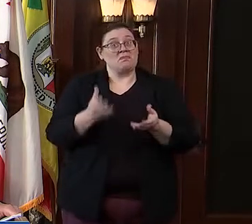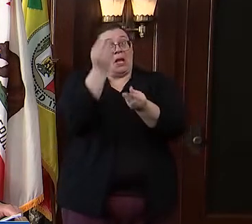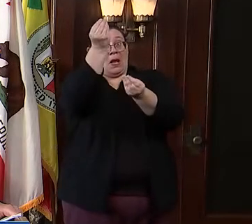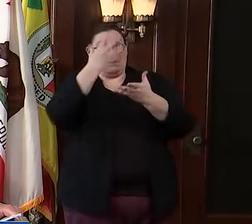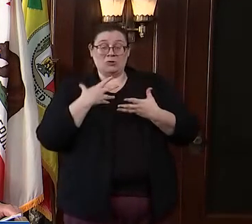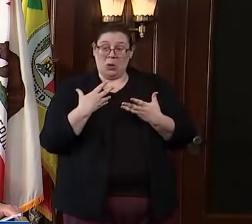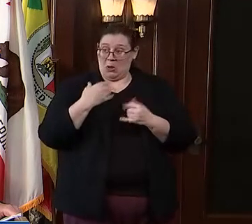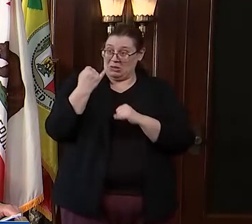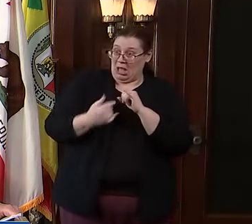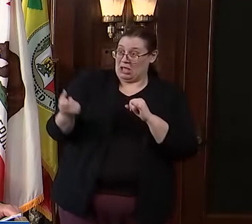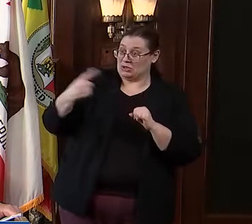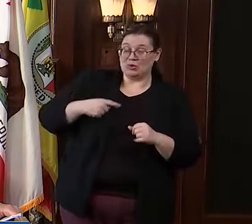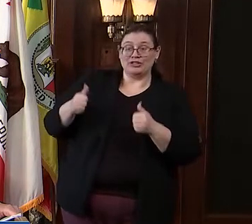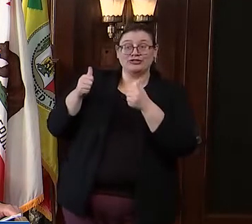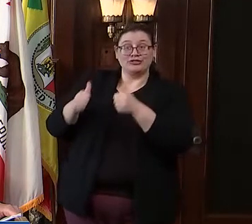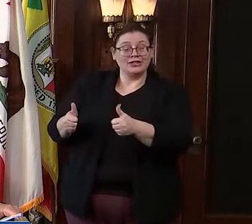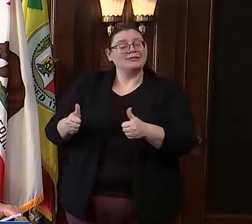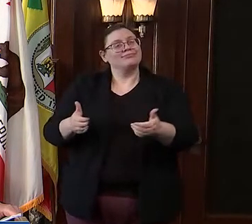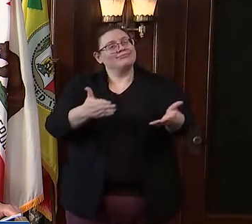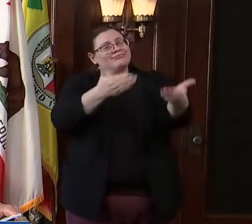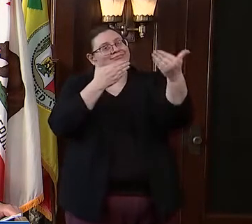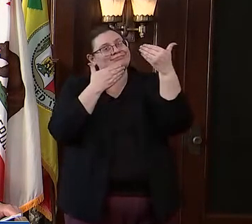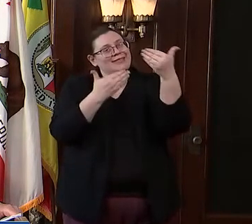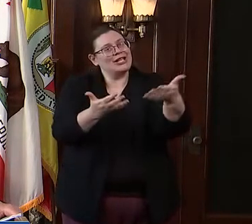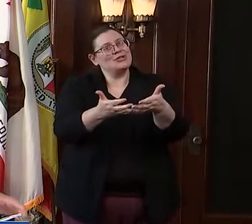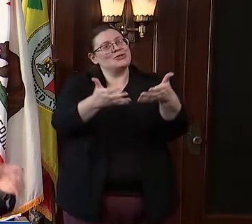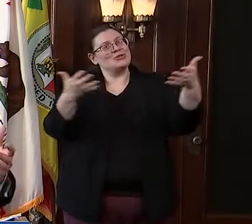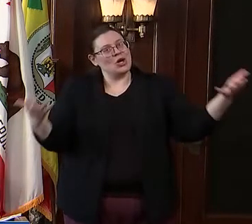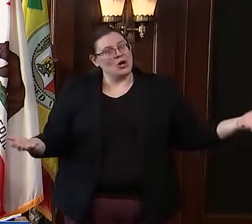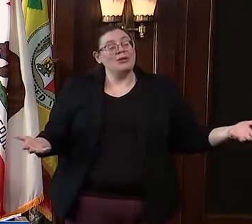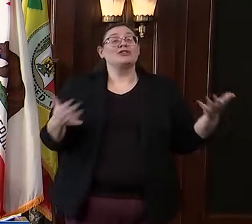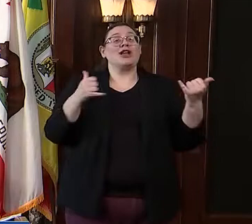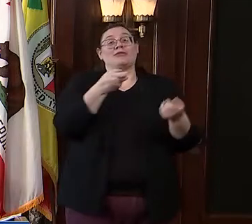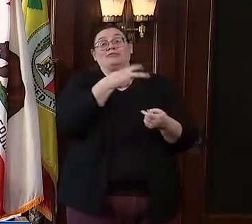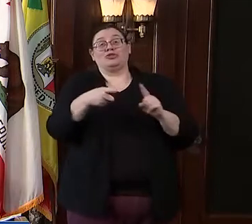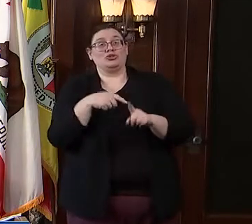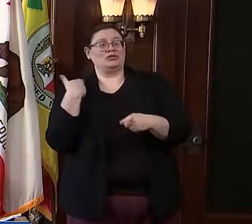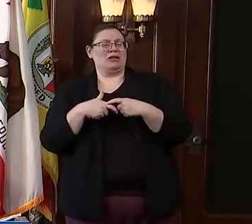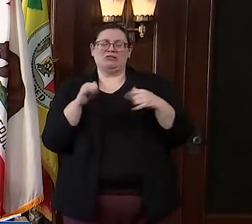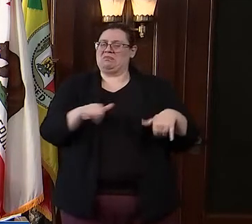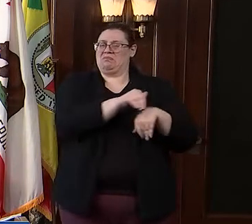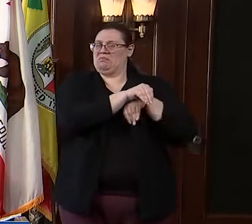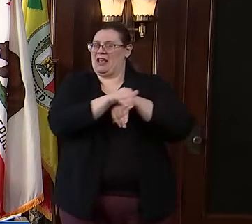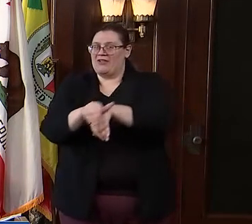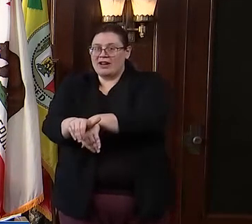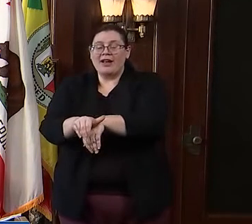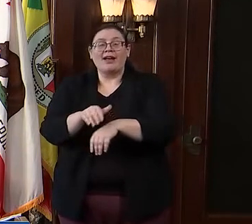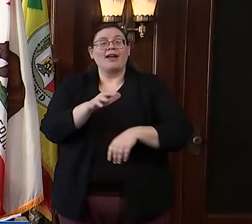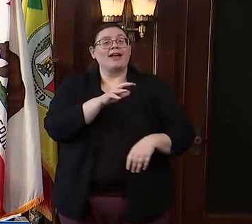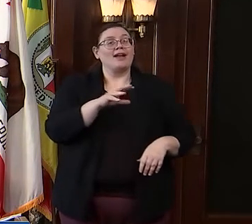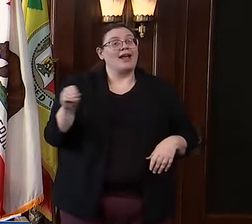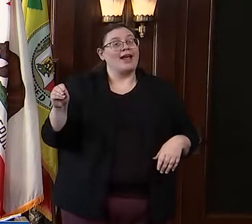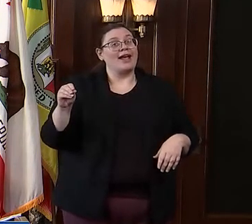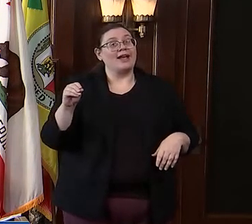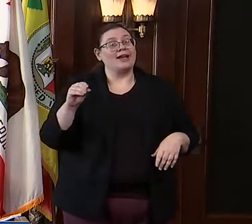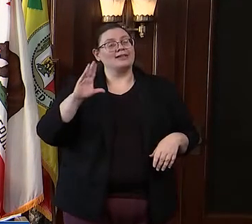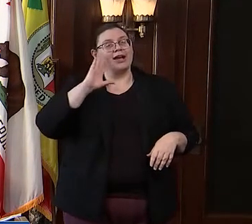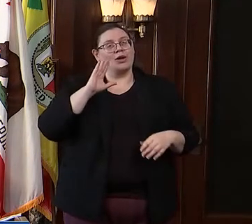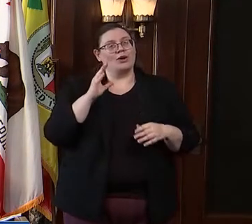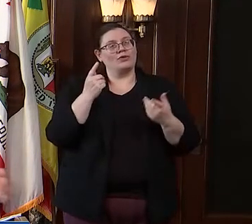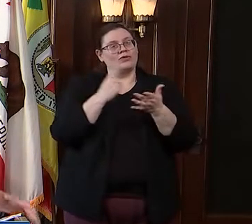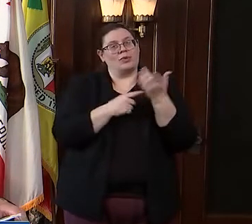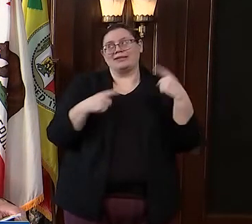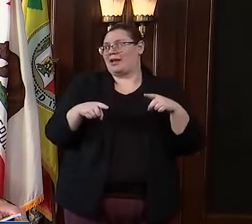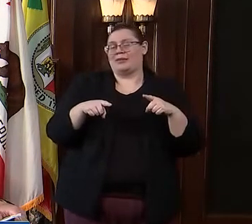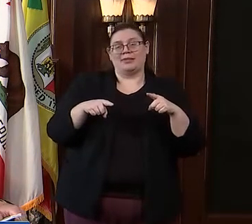that was the last question, so thank you all very much. I'm going to speak in Spanish as I do each evening, and I know because of what's happening